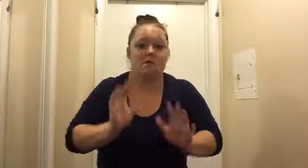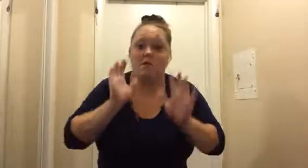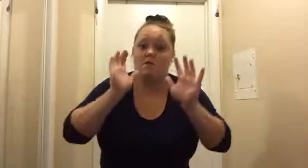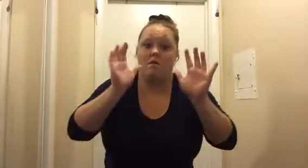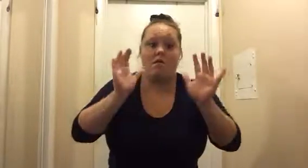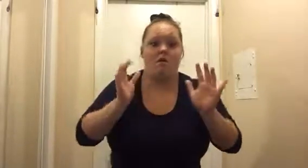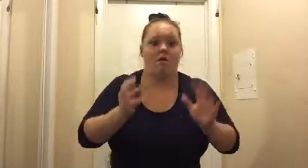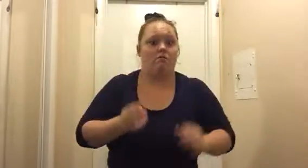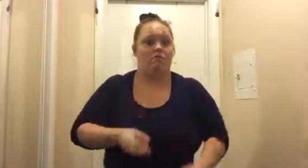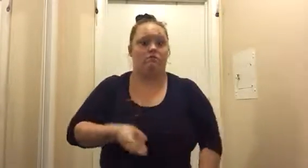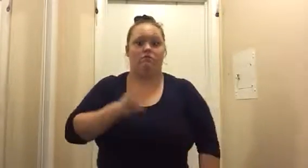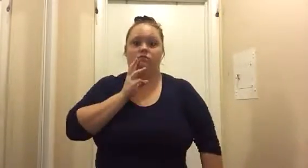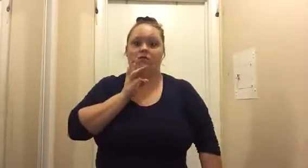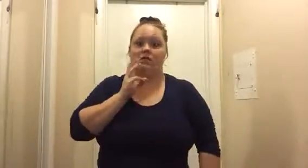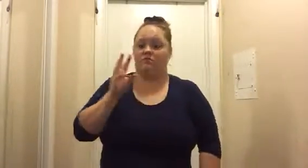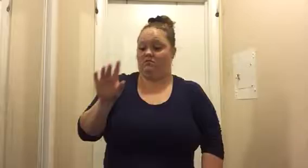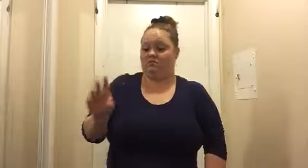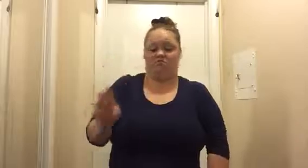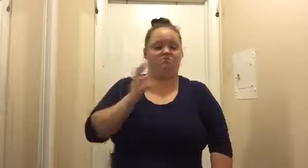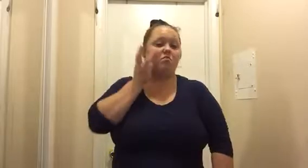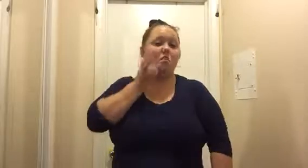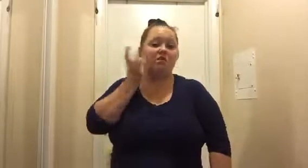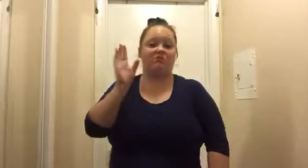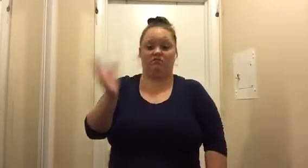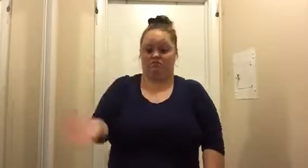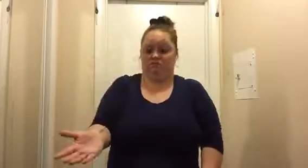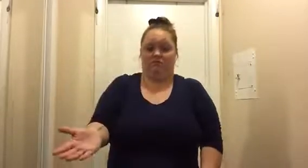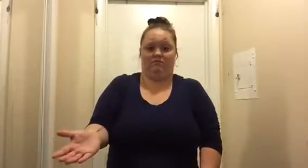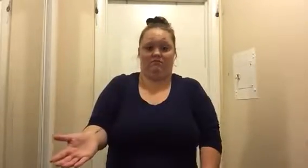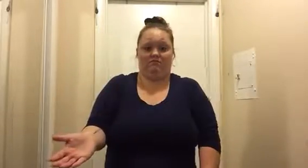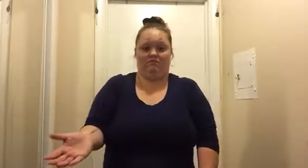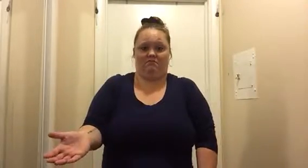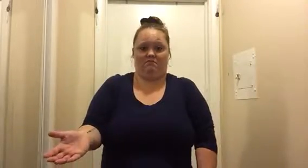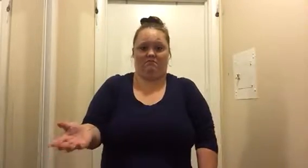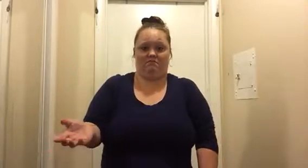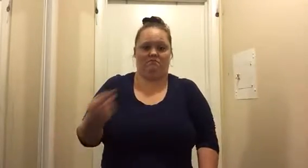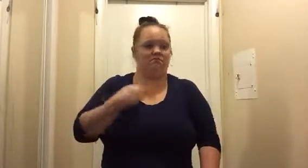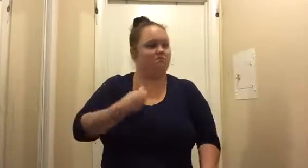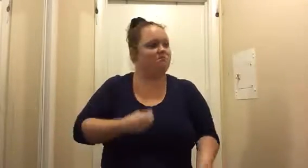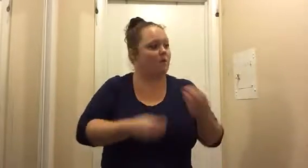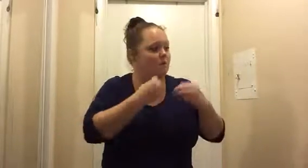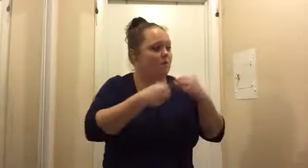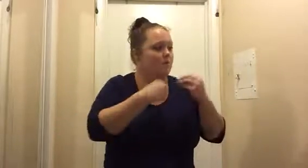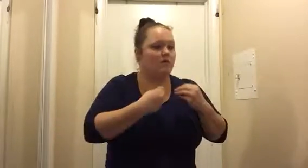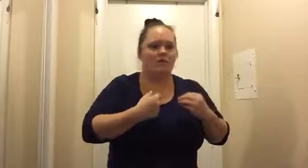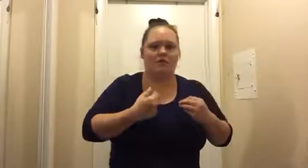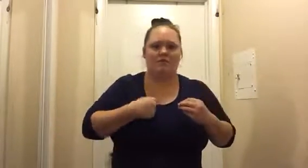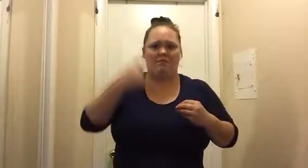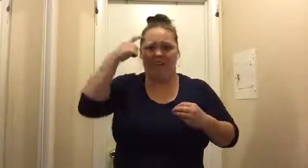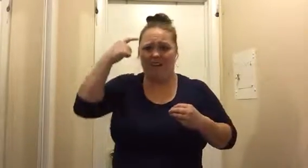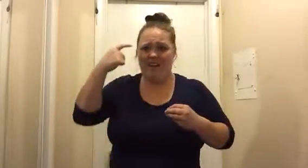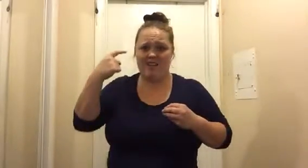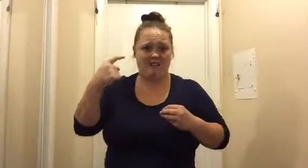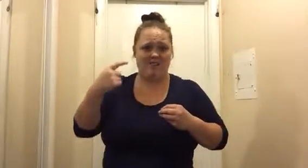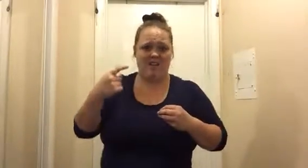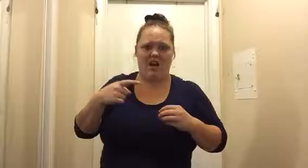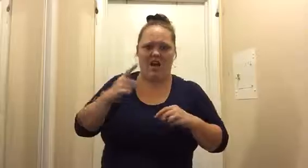I ate my dinner. There was no head games, no compulsion, no, I want more, nothing. I took a couple of sips and I